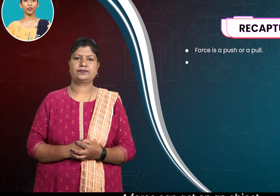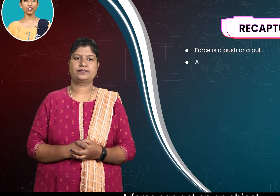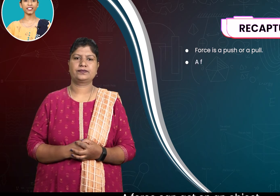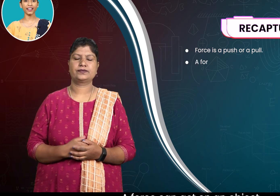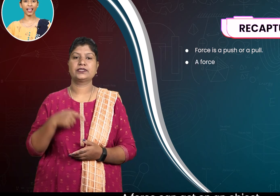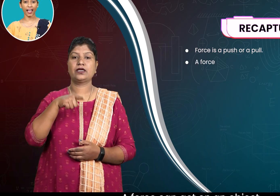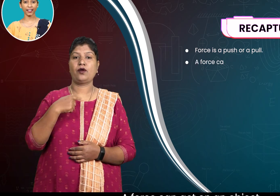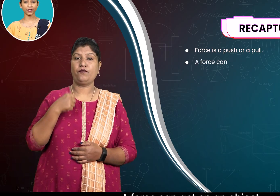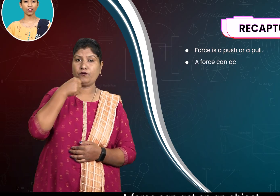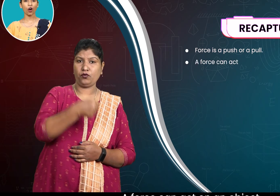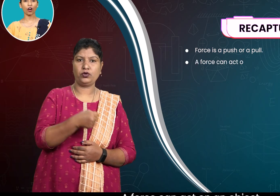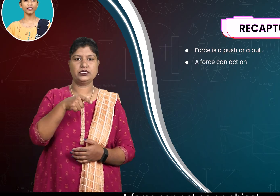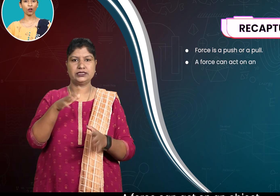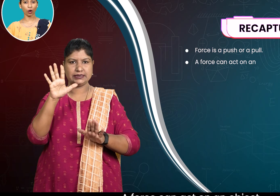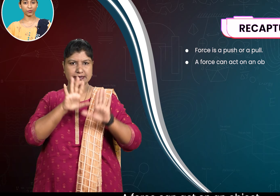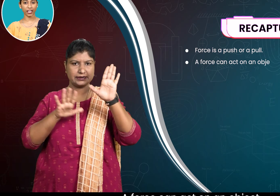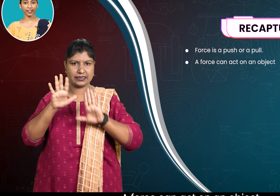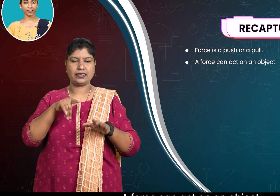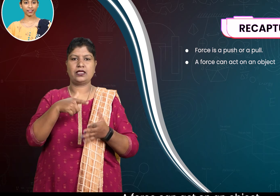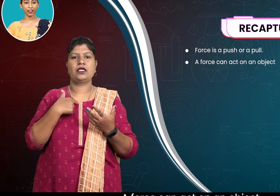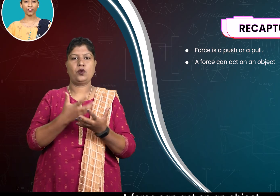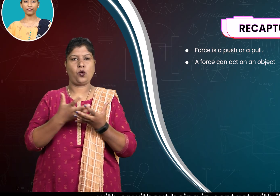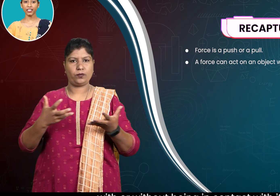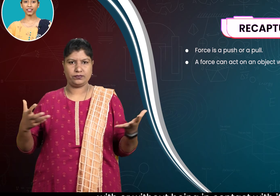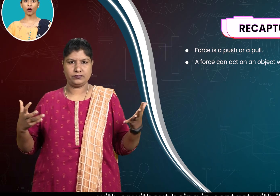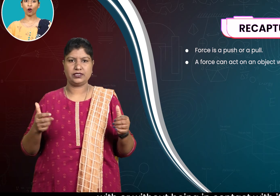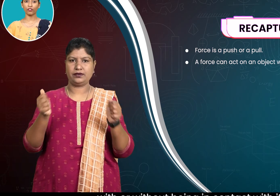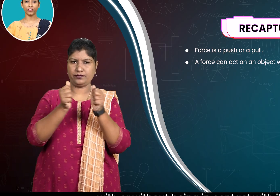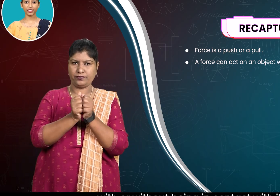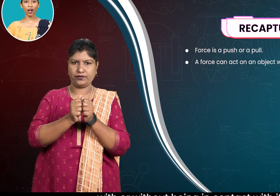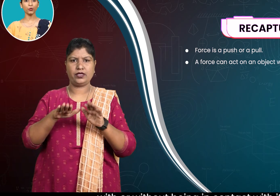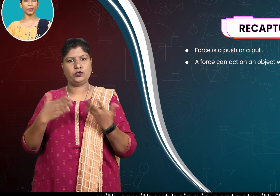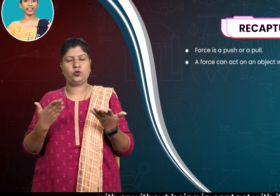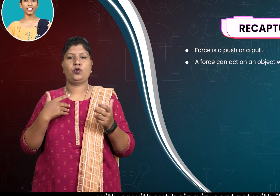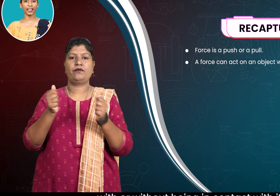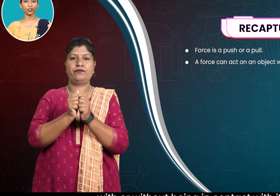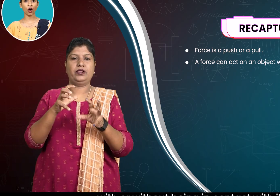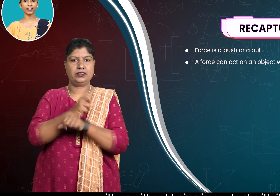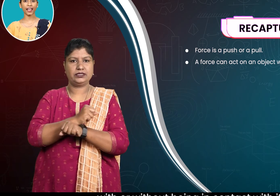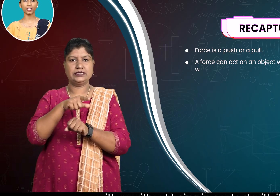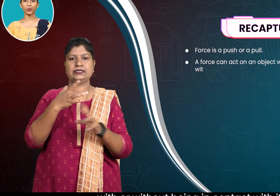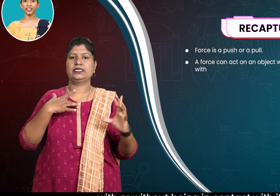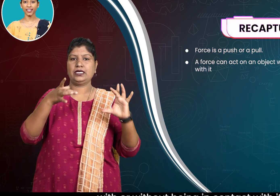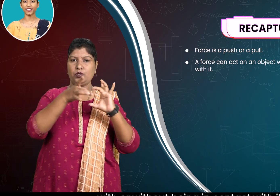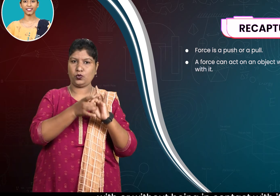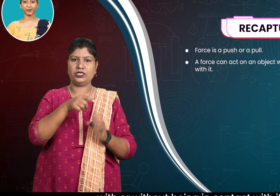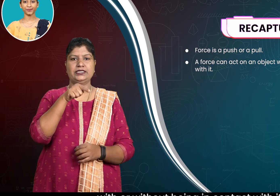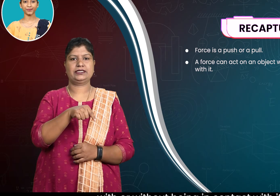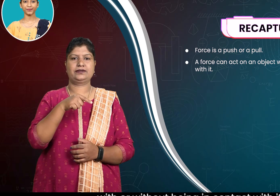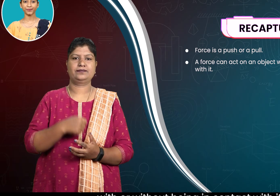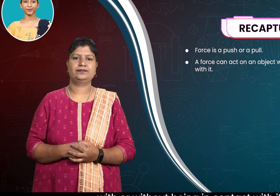A force can act on an object with or without being in contact with